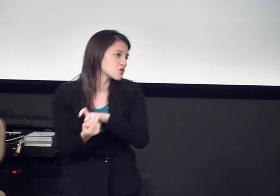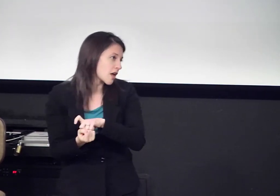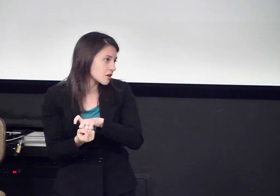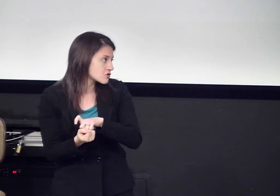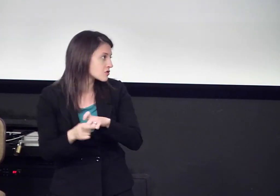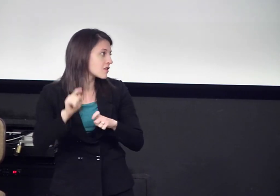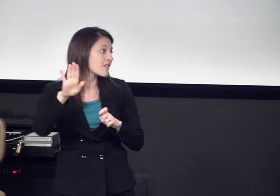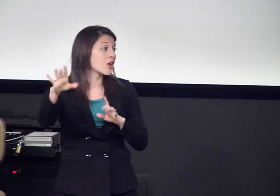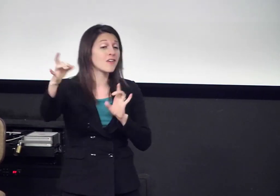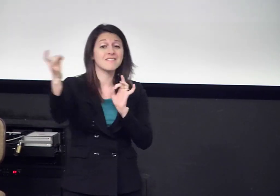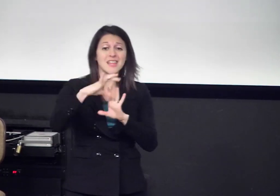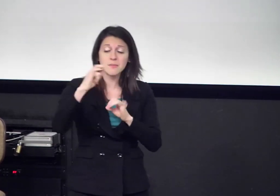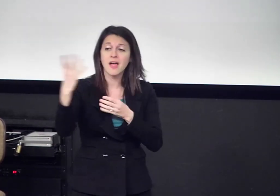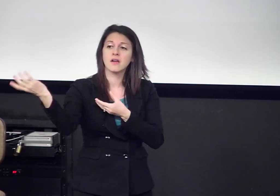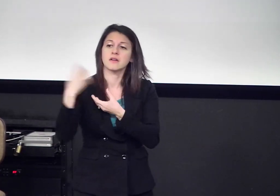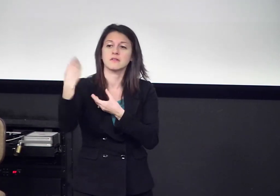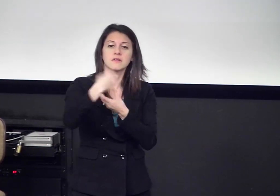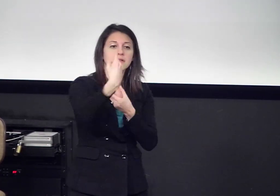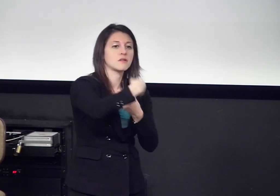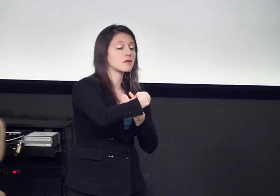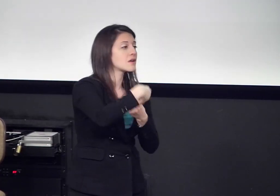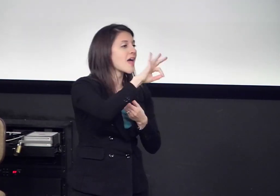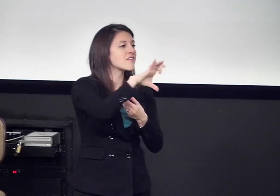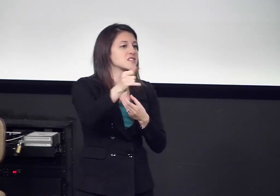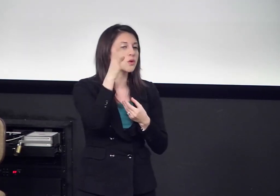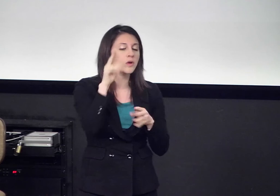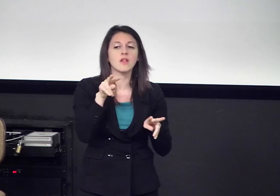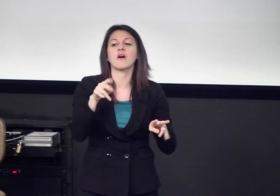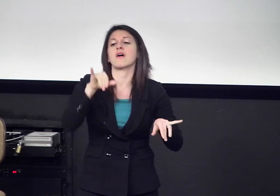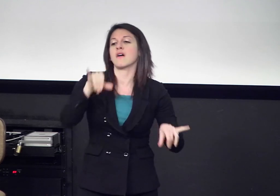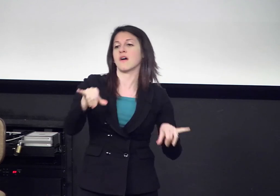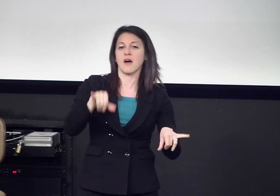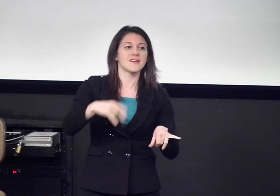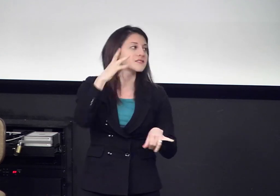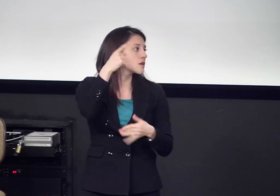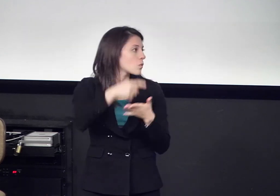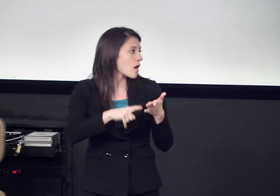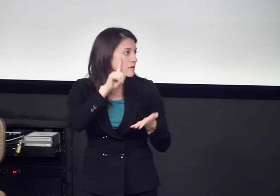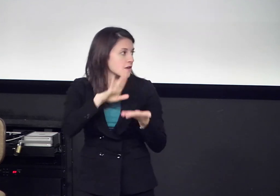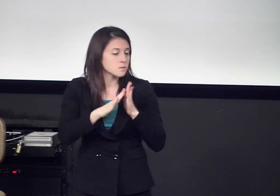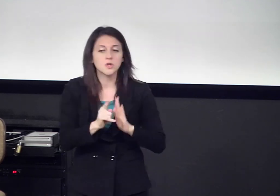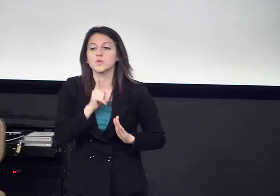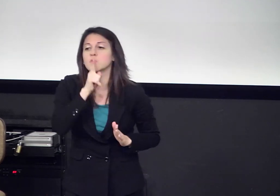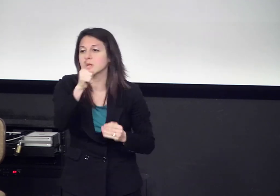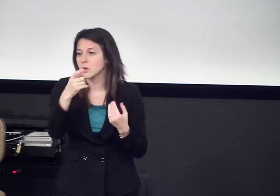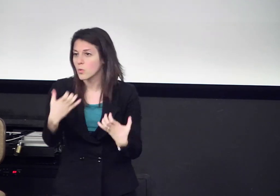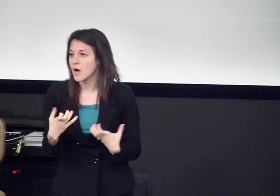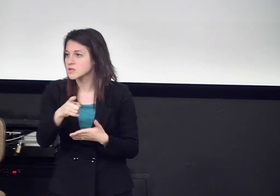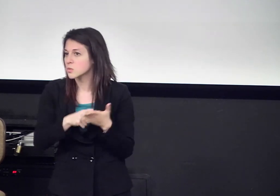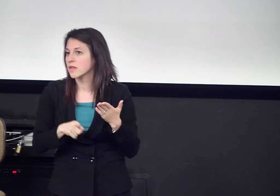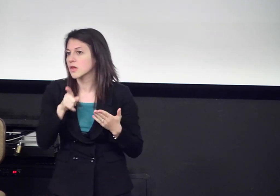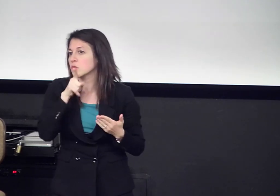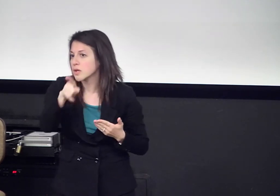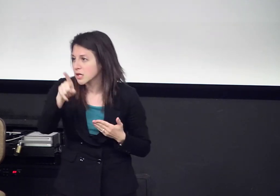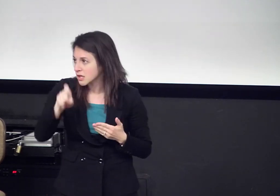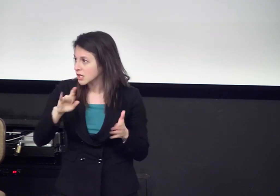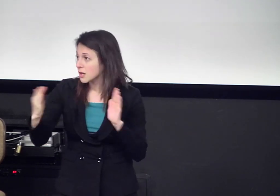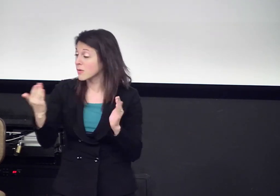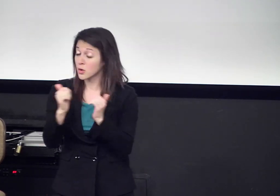community, that can be an important part of the change. And with their feedback, the FCC will be able to see what it is that the deaf